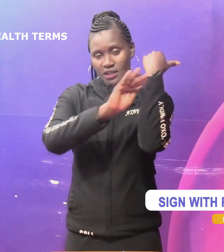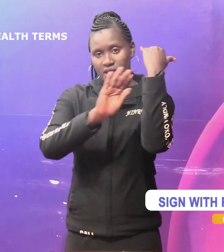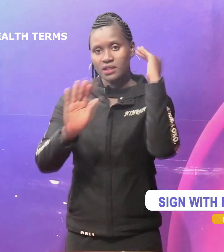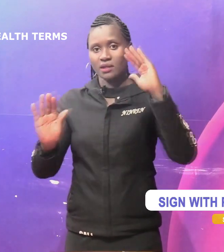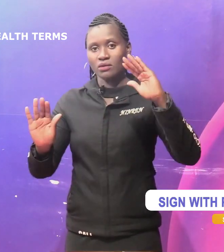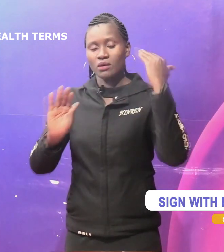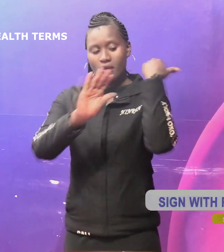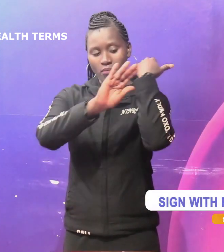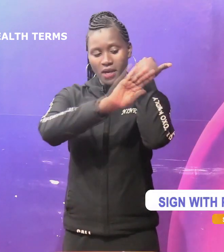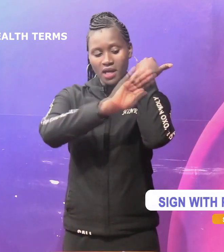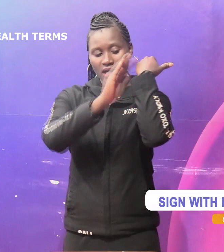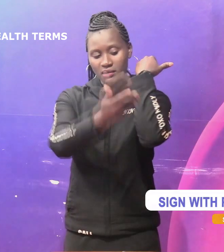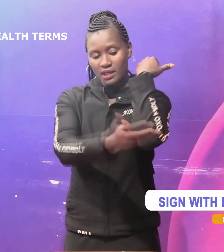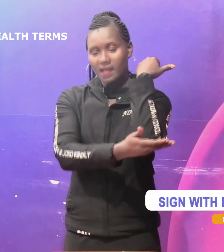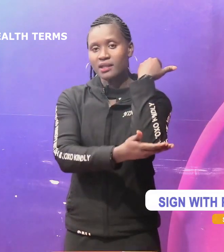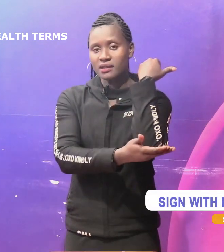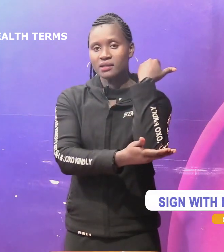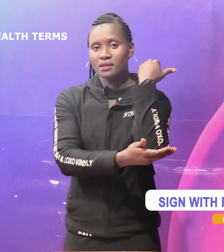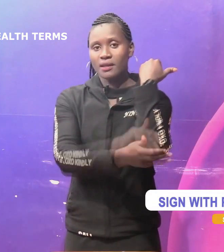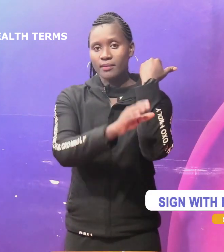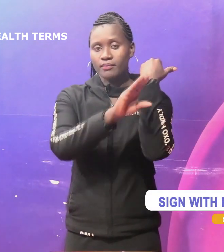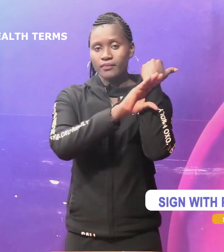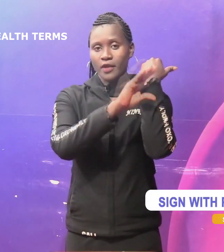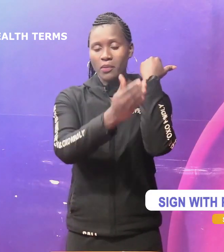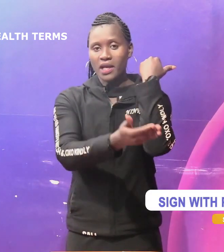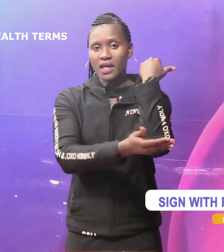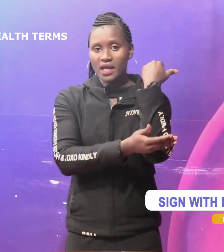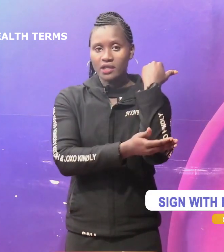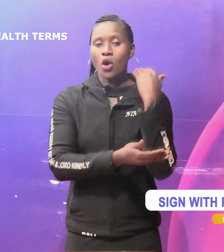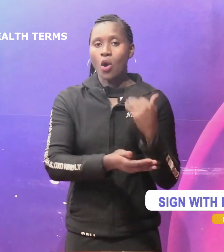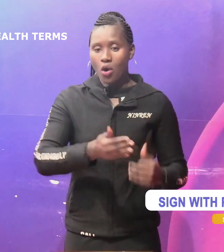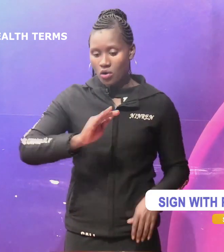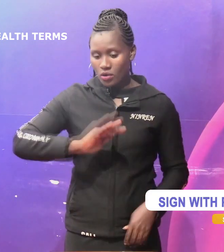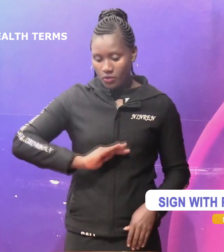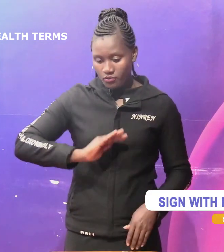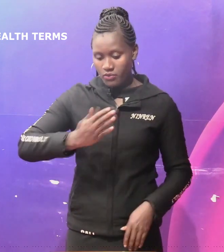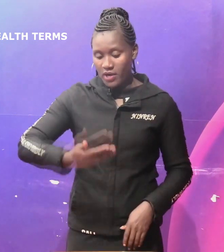look, pregnant, like this, pregnant, or pregnant,